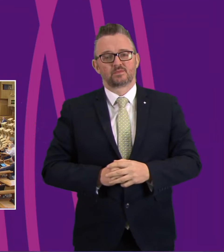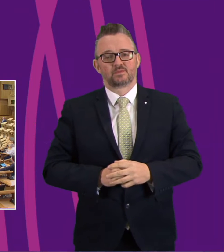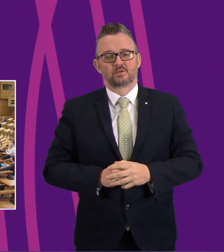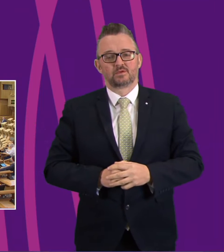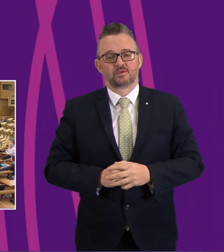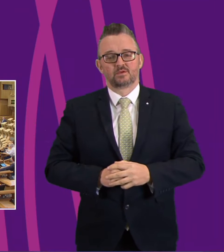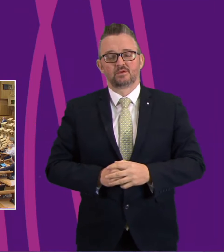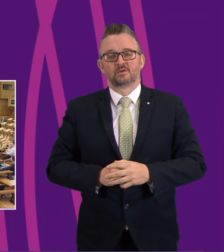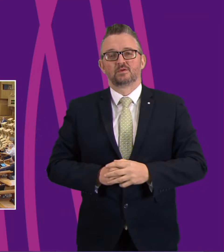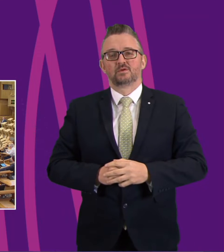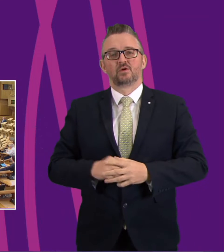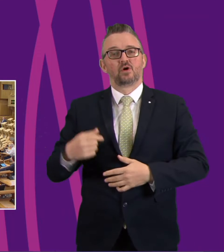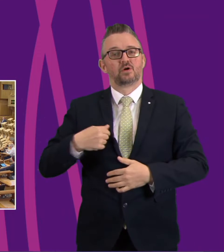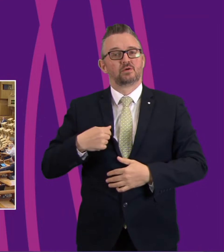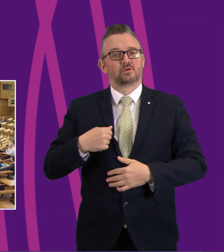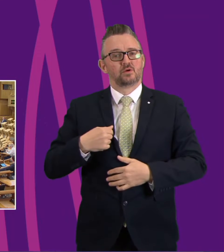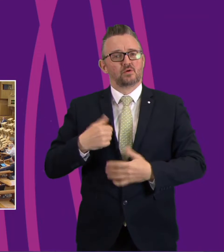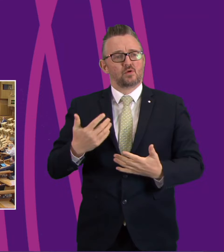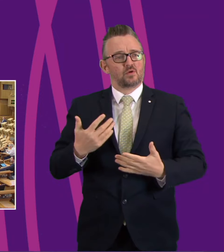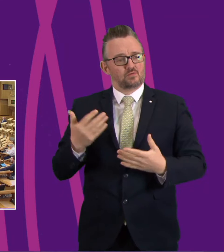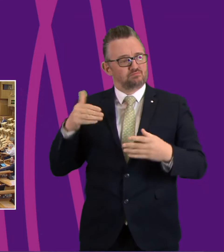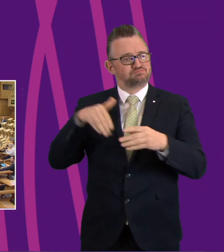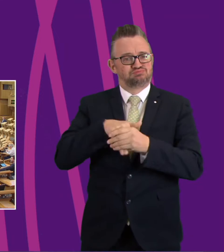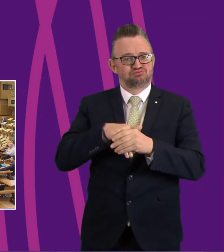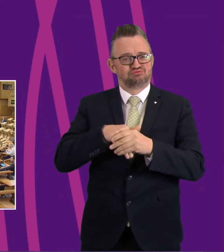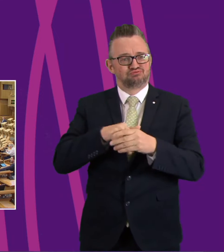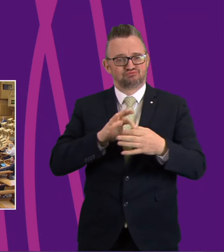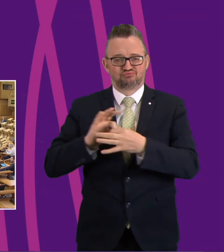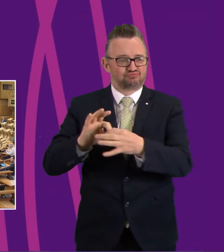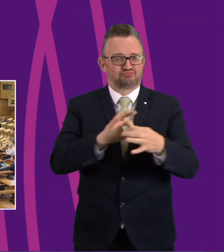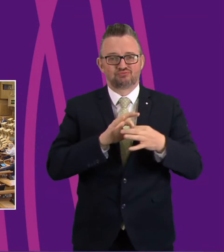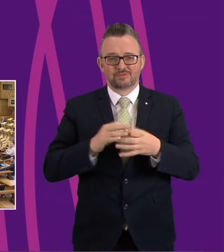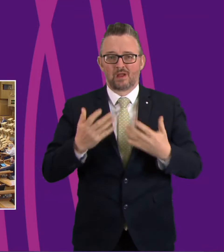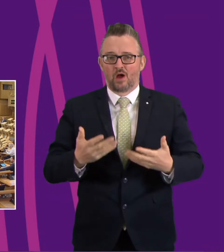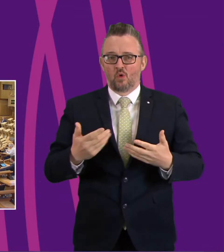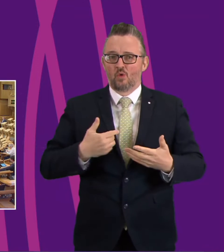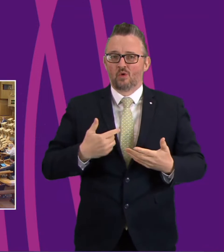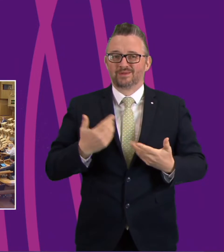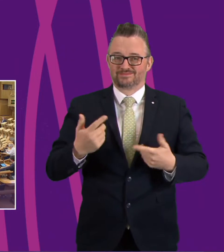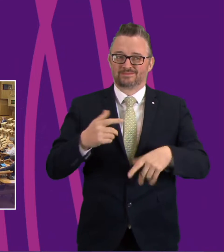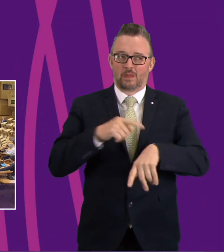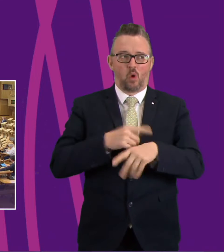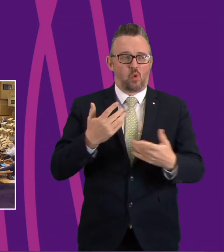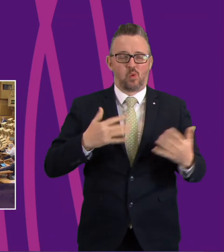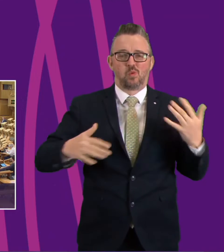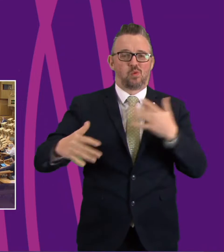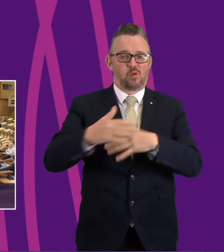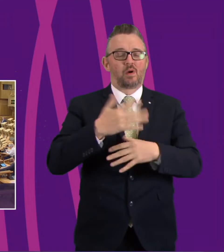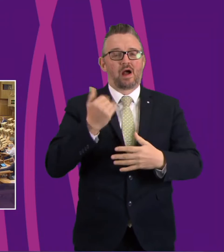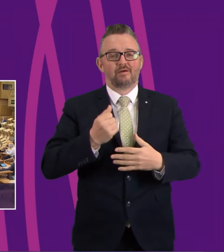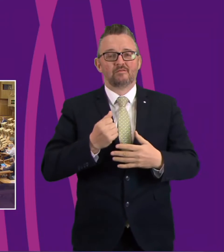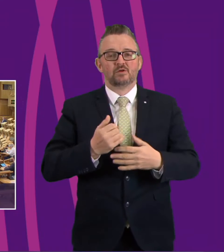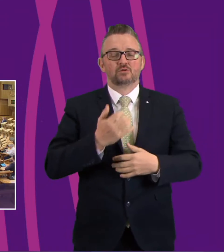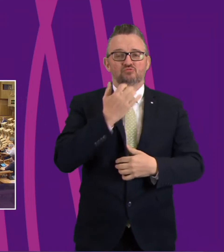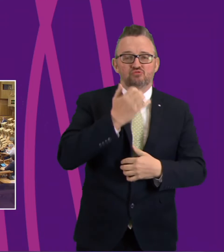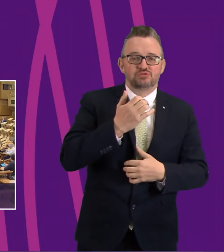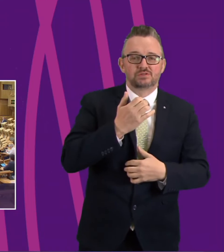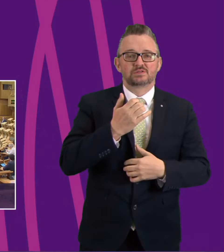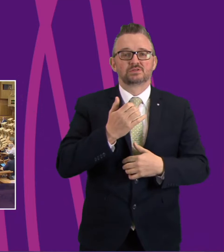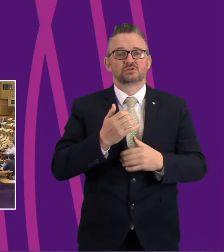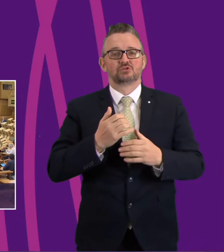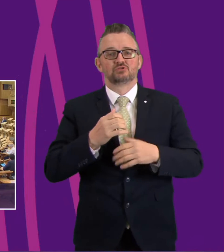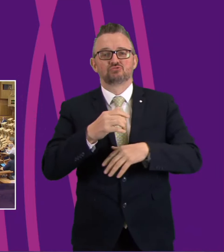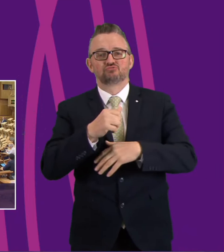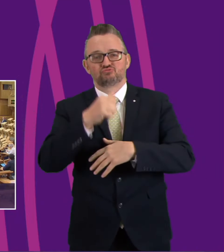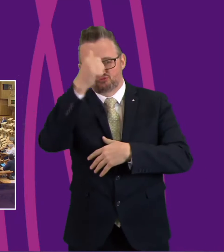I happily join with you today during these turbulent times, but which are also for our Jewish, Christian, Muslim, Sikh,